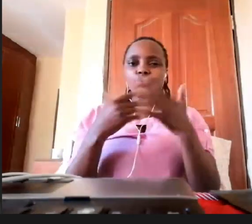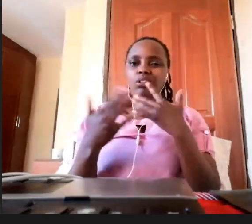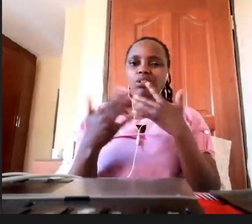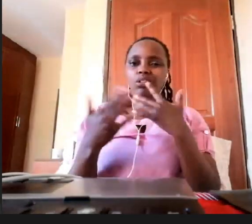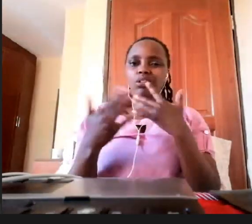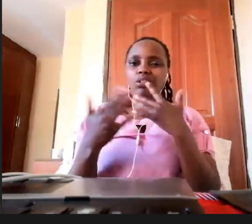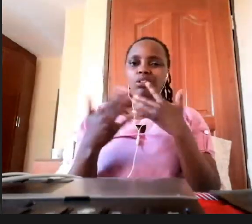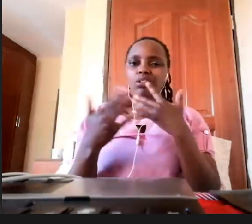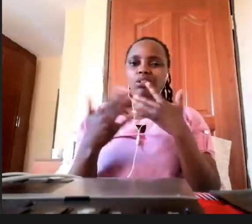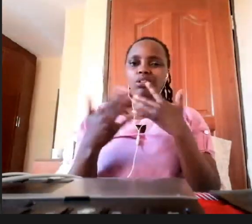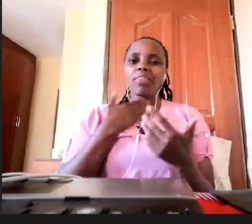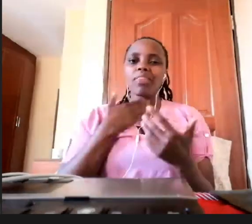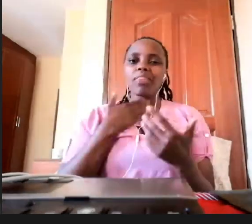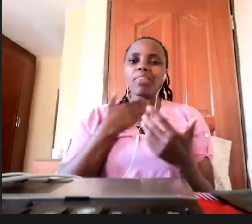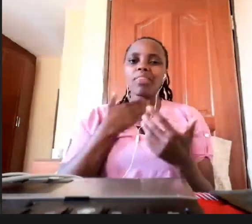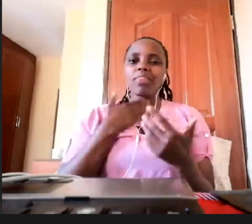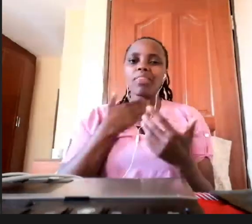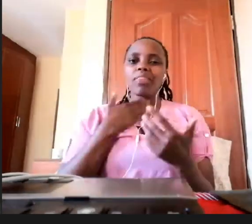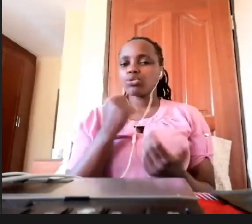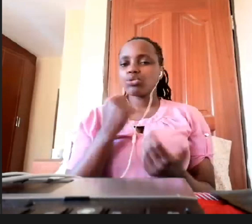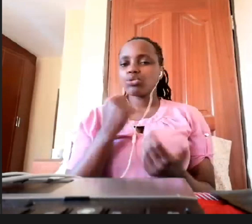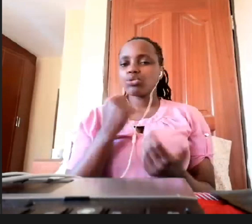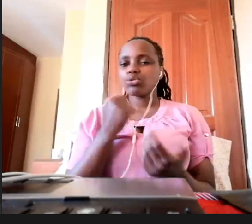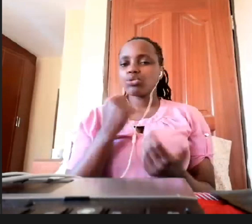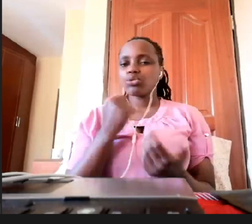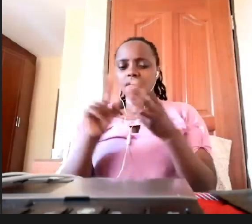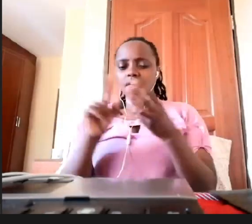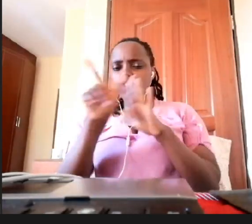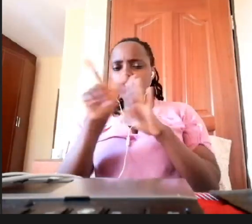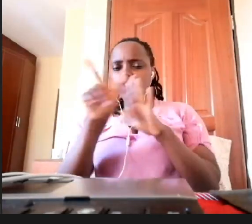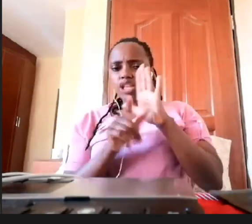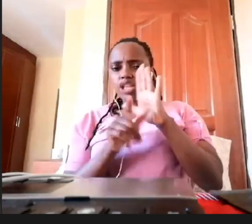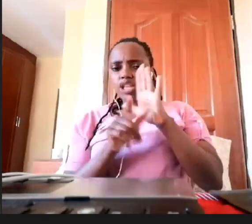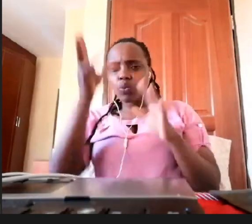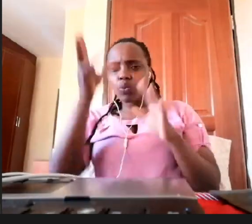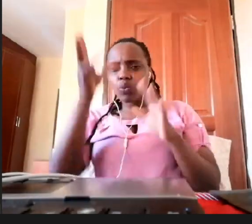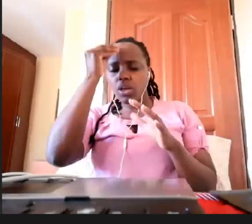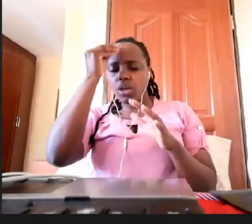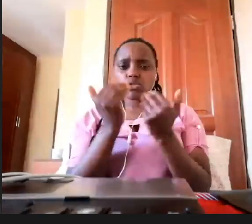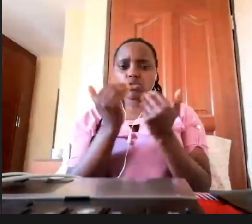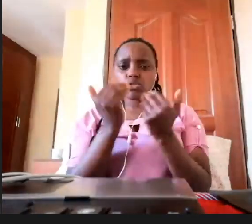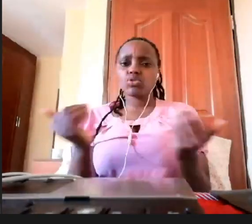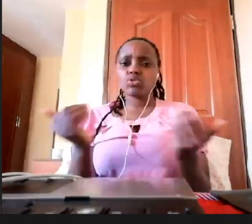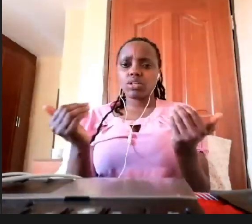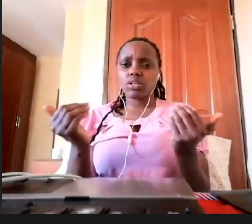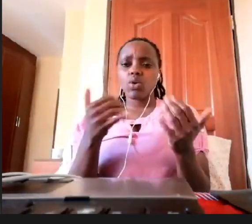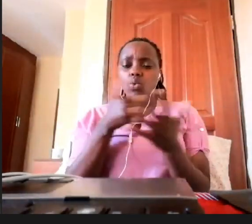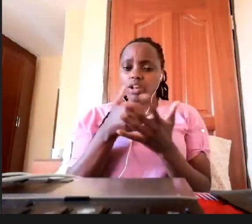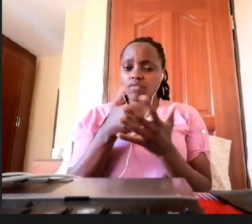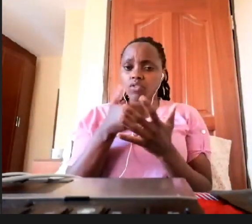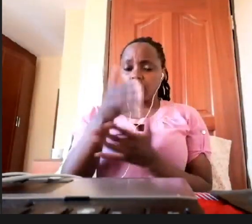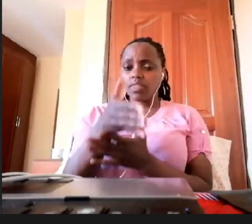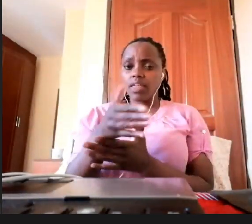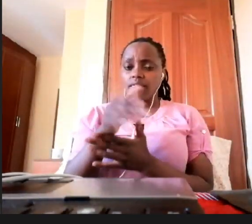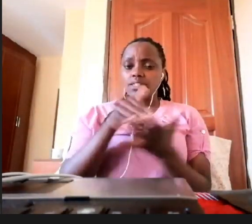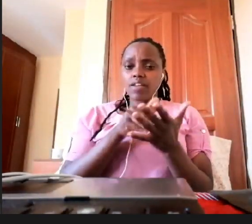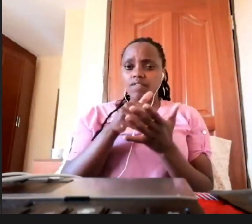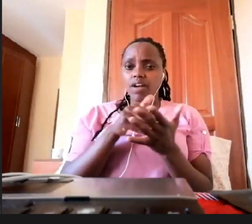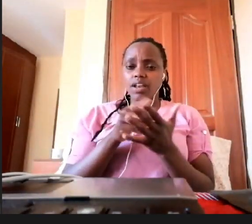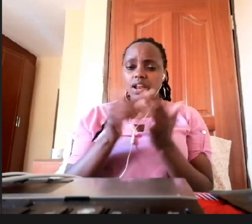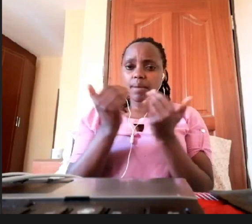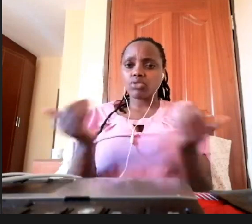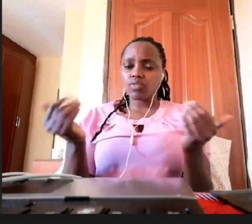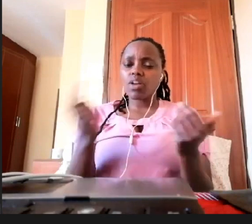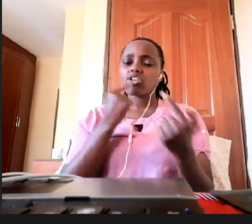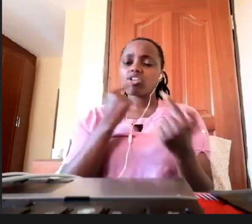do. And then the other lesson we learned is that most of the children we engaged with, these vulnerable children, they spoke a